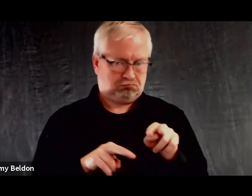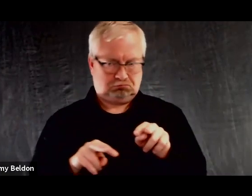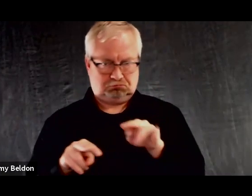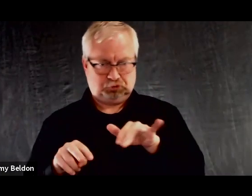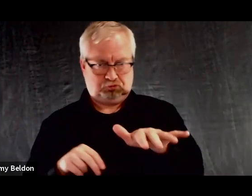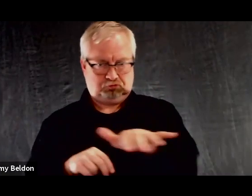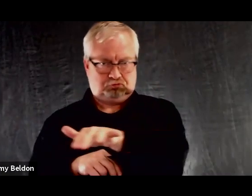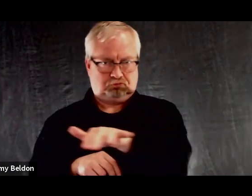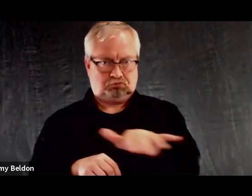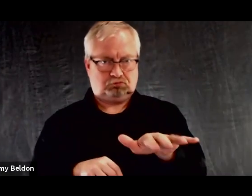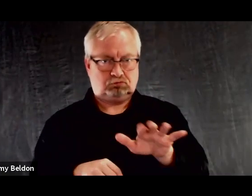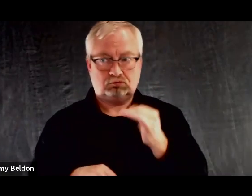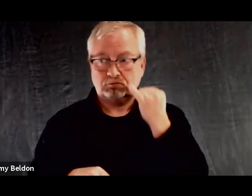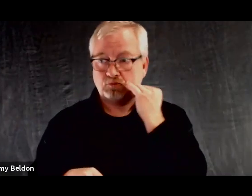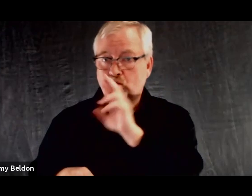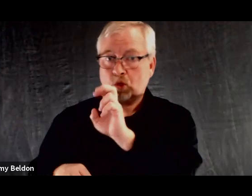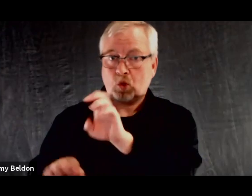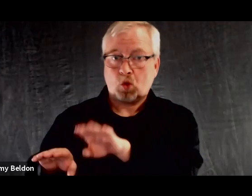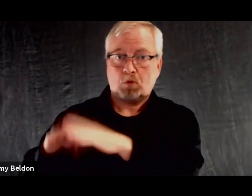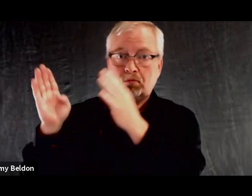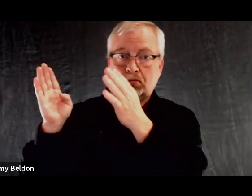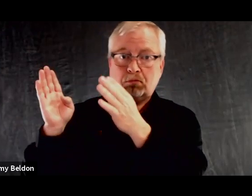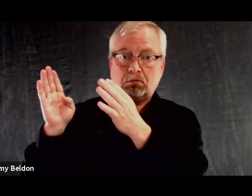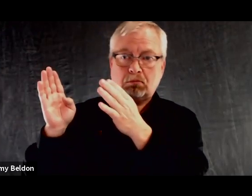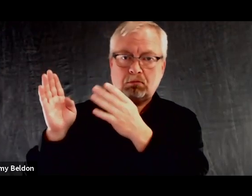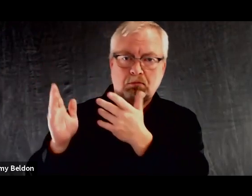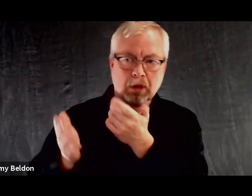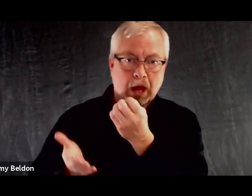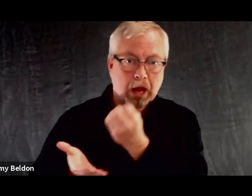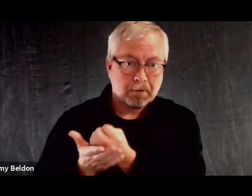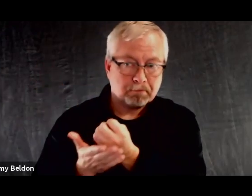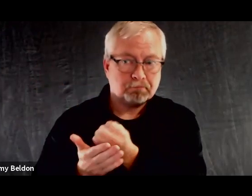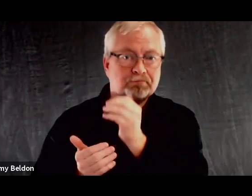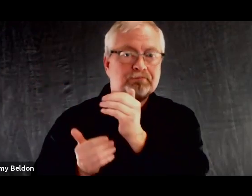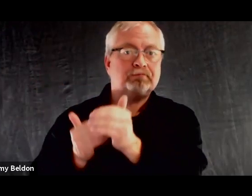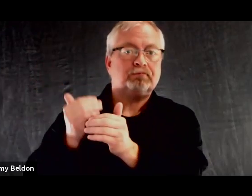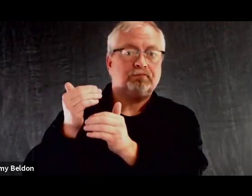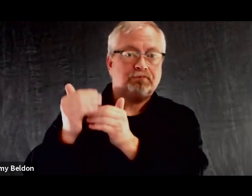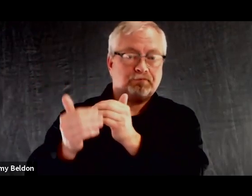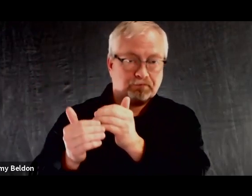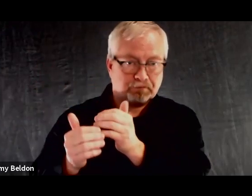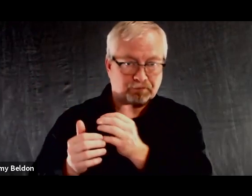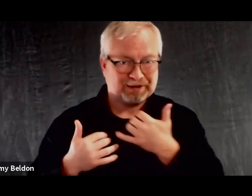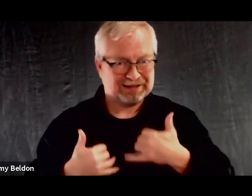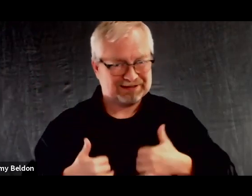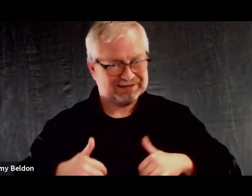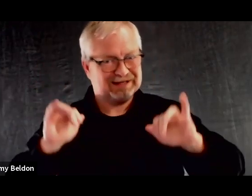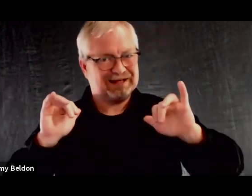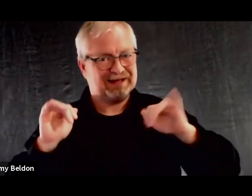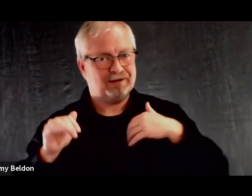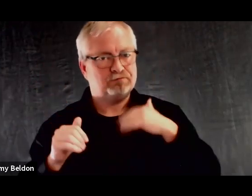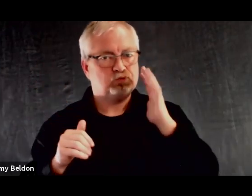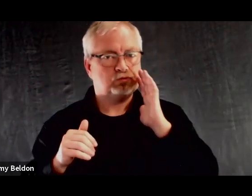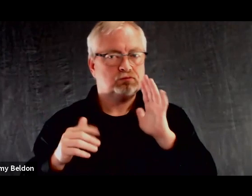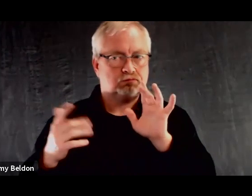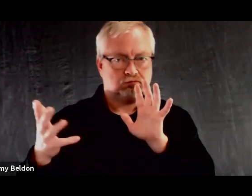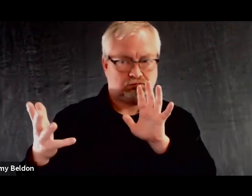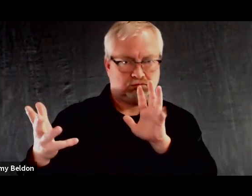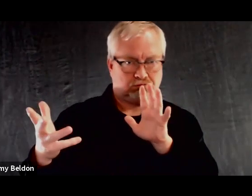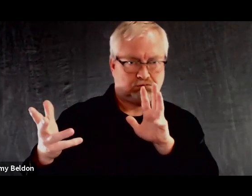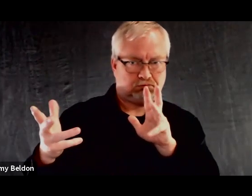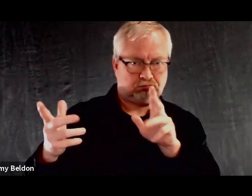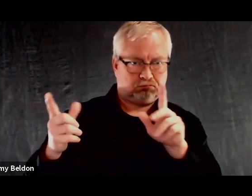sectors of the economy, doing that in a way that can allow as much security as we